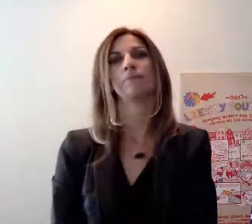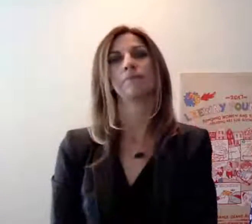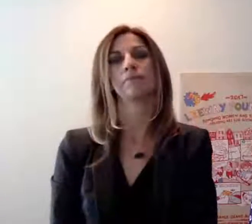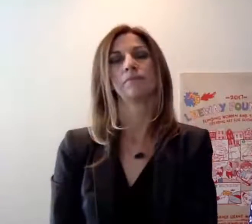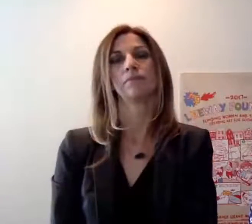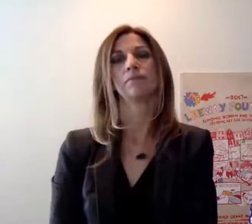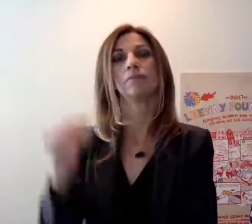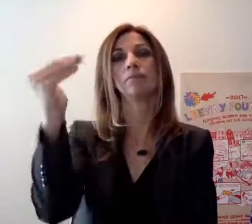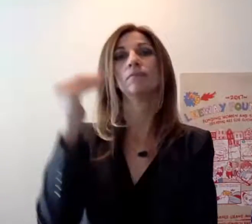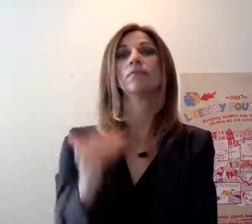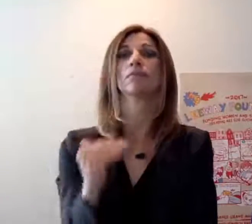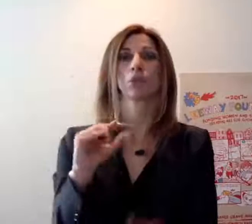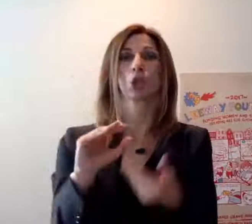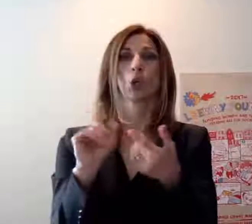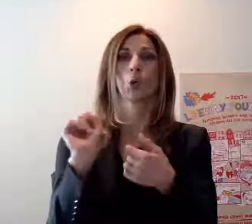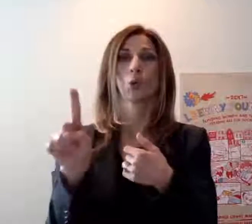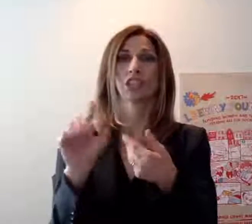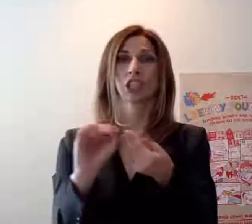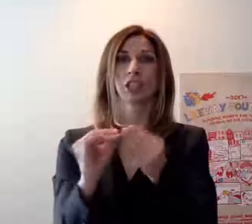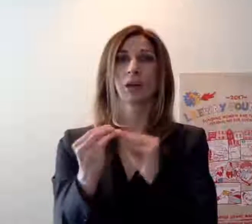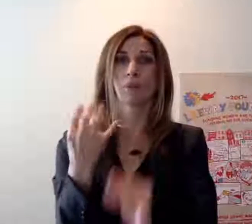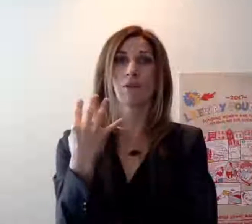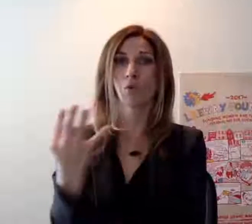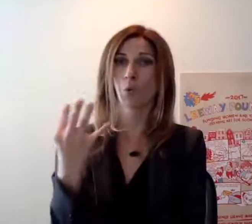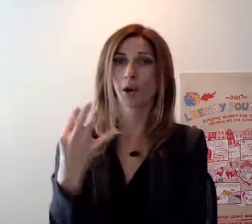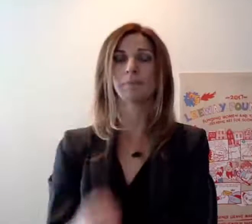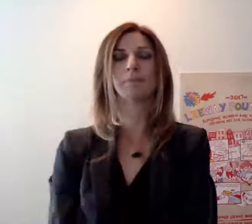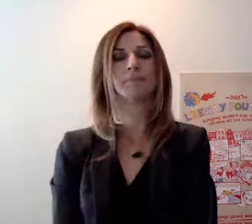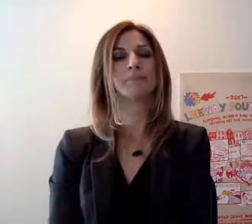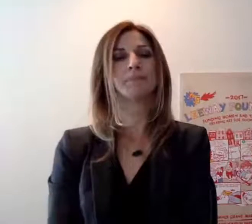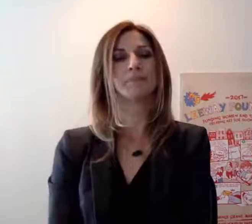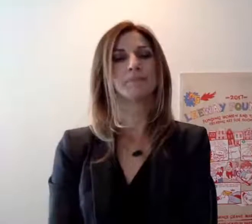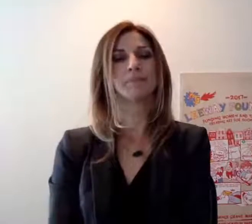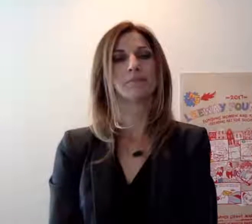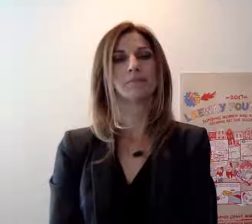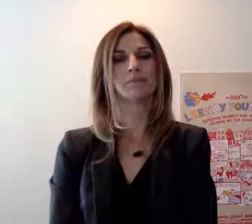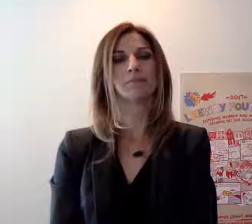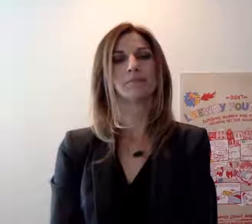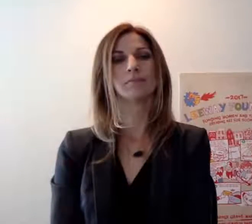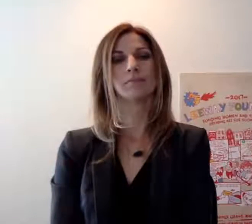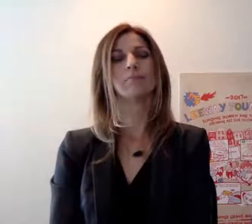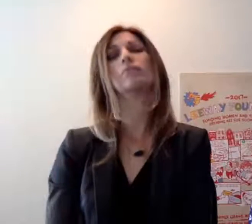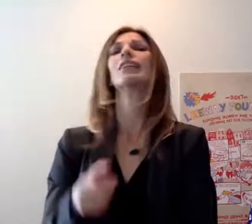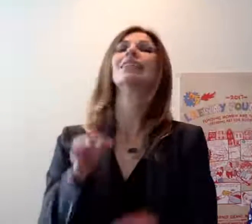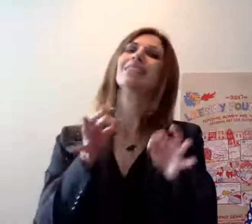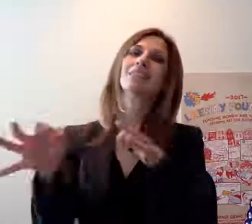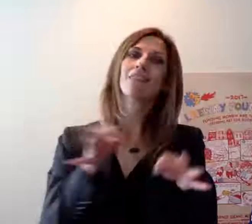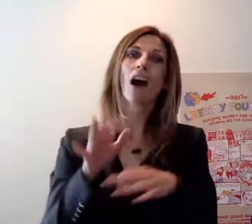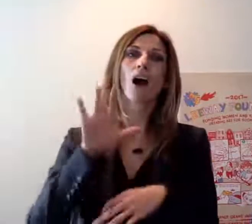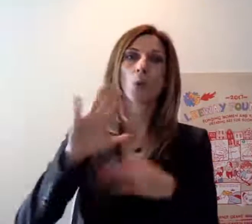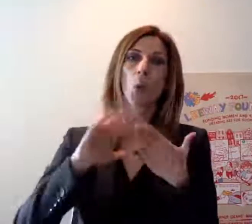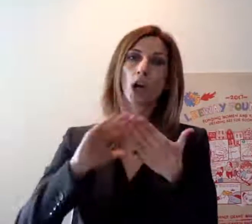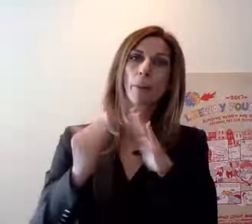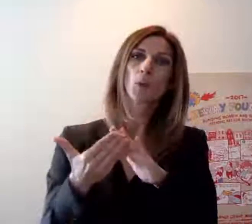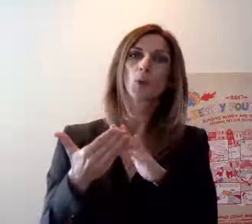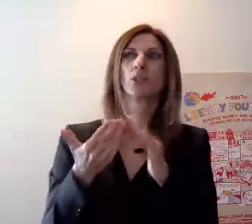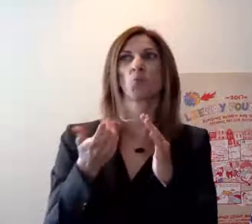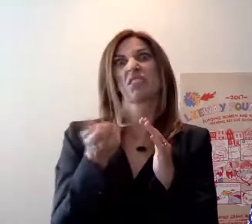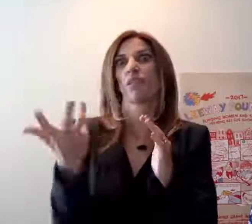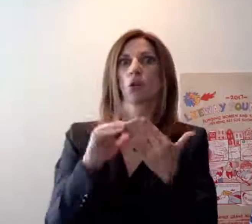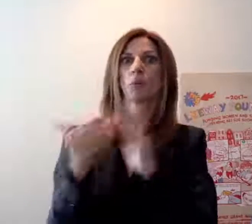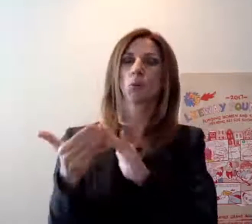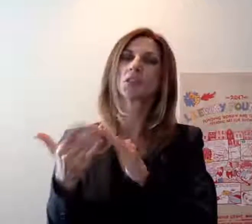Question number 4 is asking you to define your community or communities based